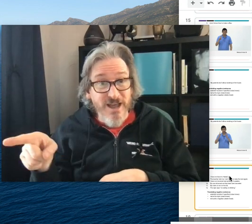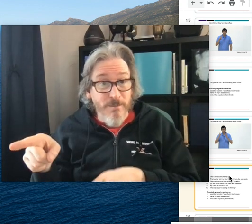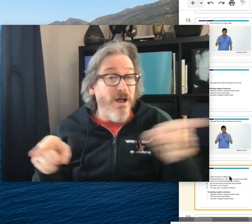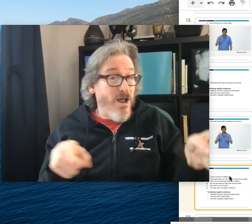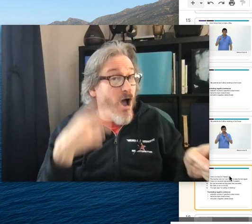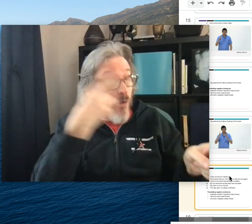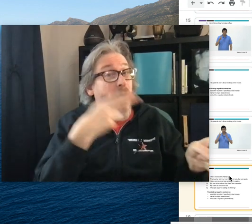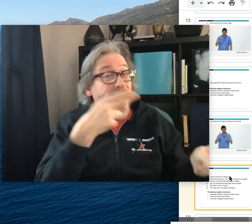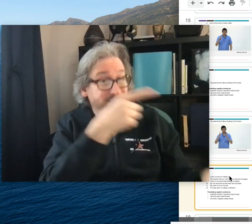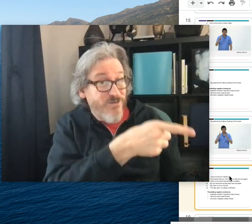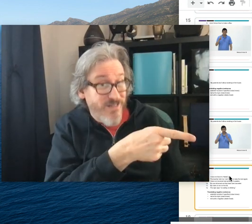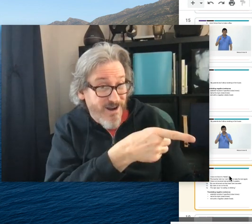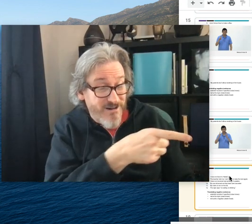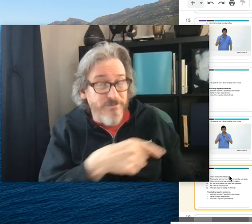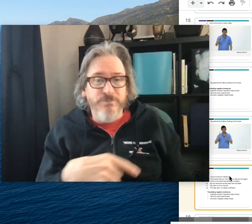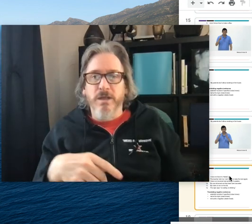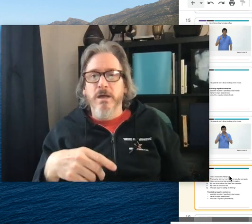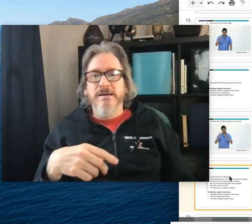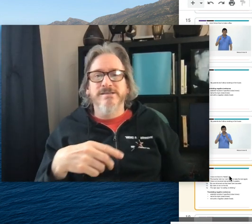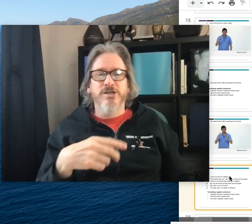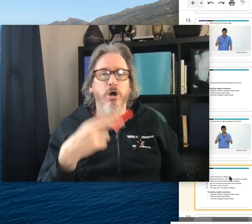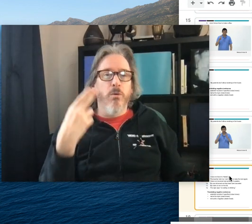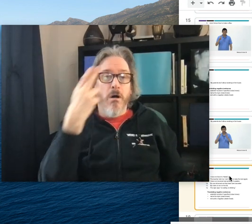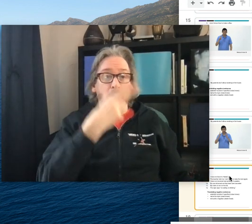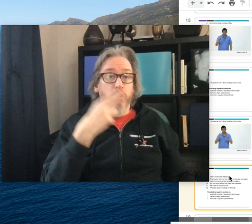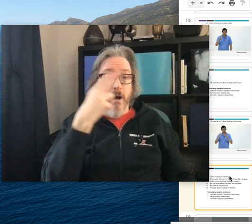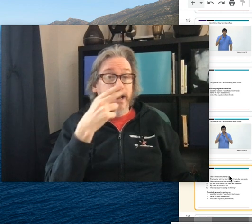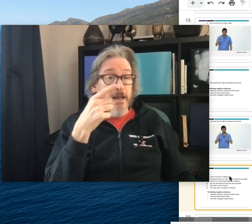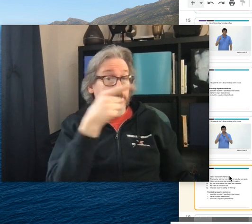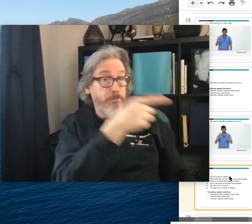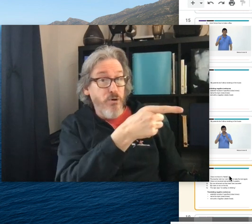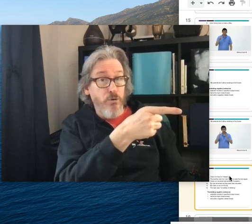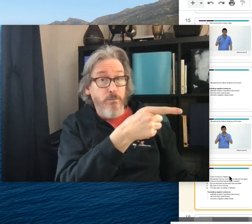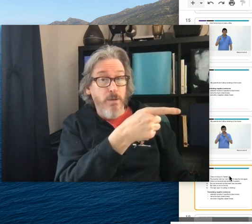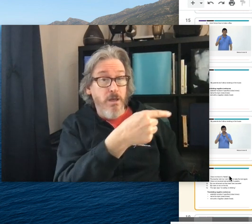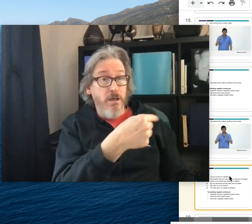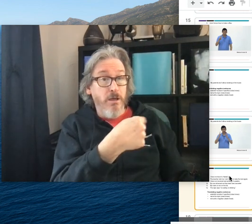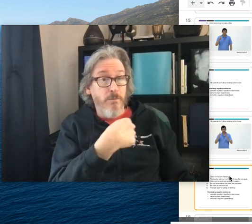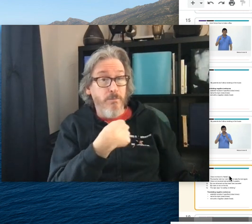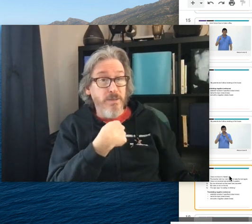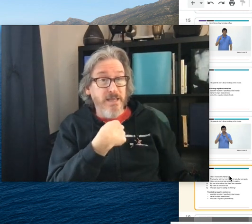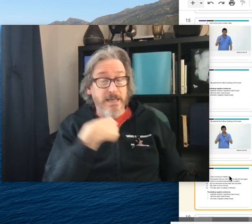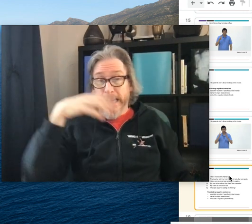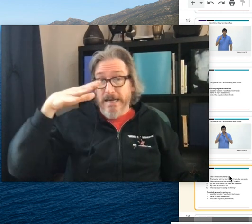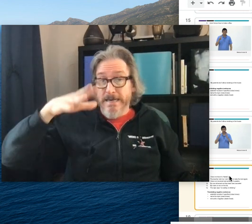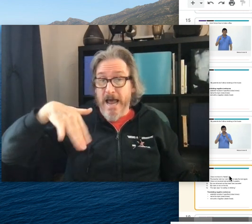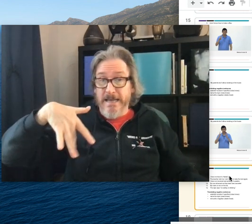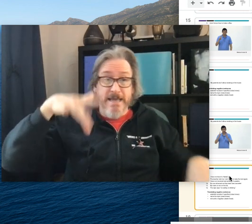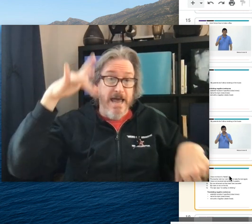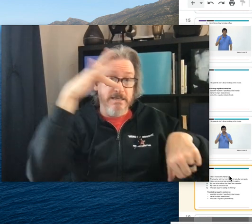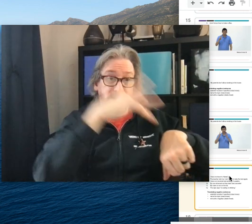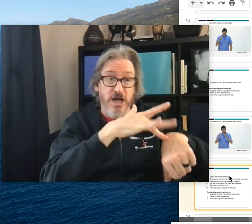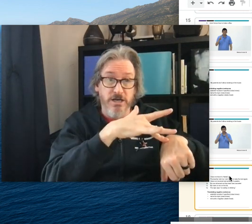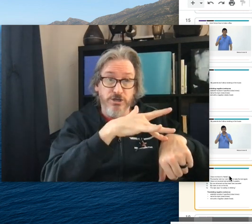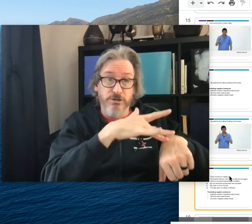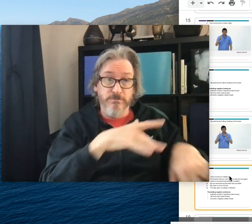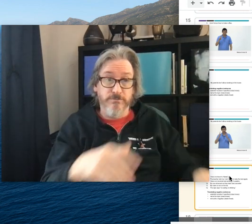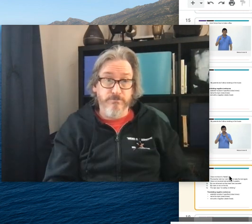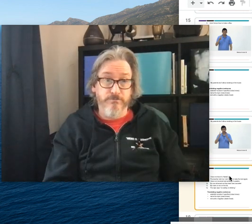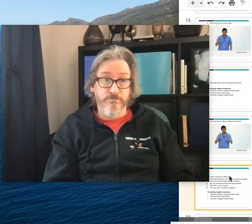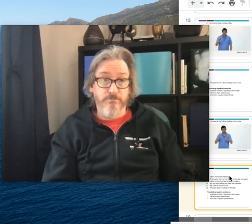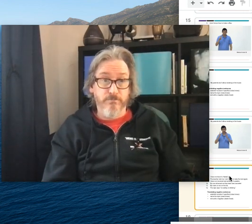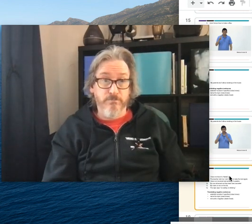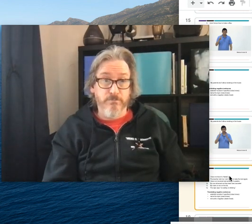told me, but Hawaii is over there. So Hawaii, boom, me, not yet